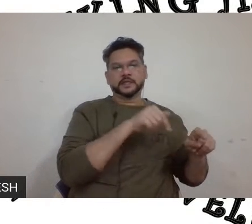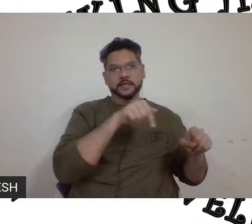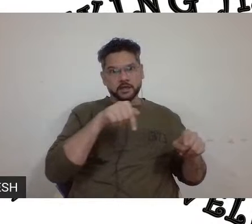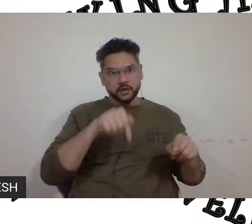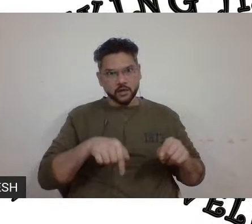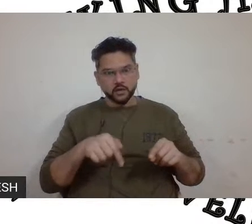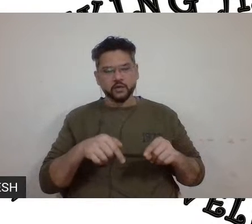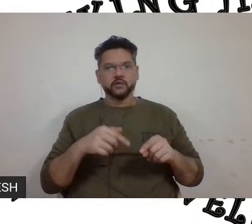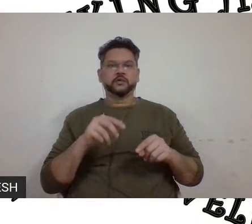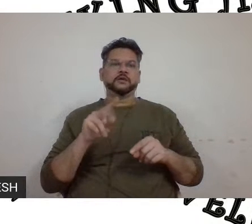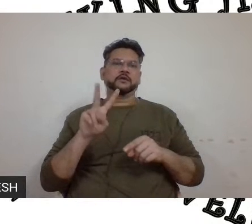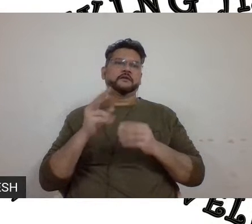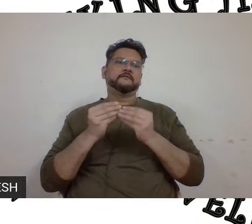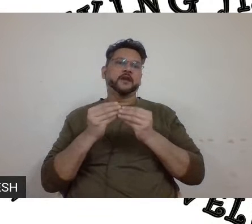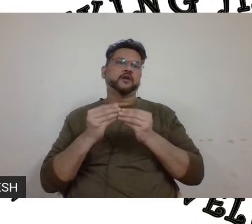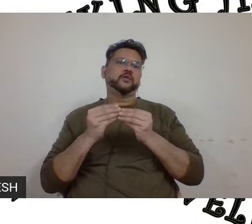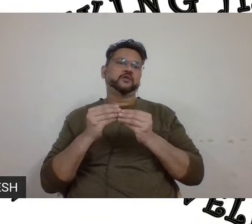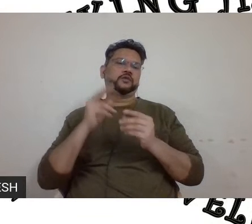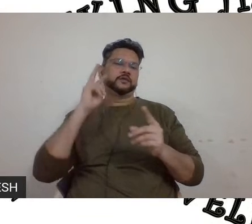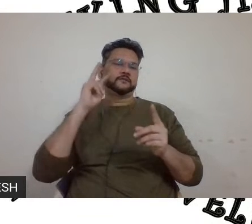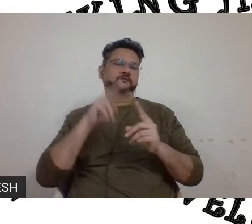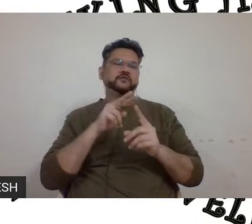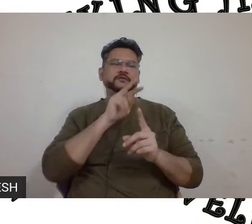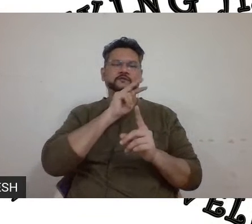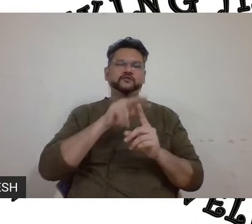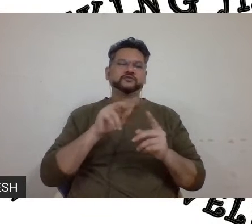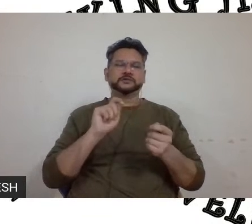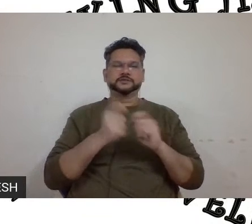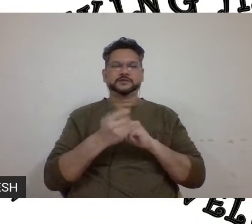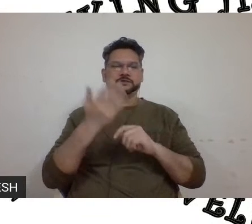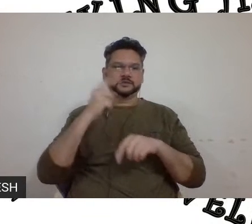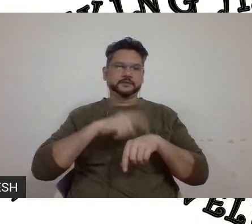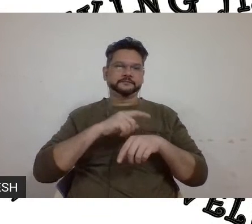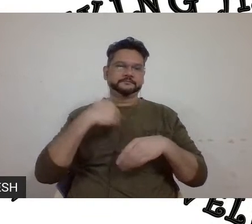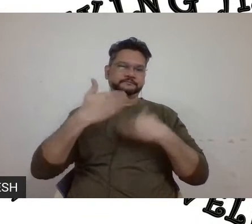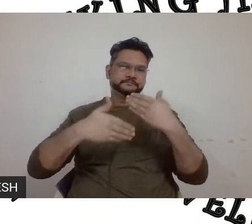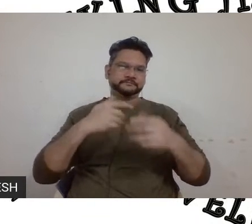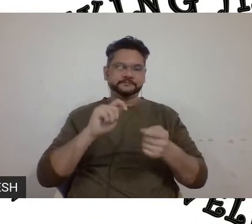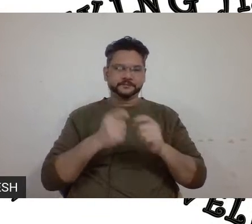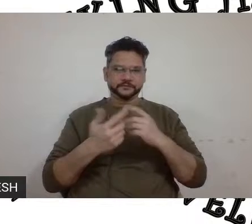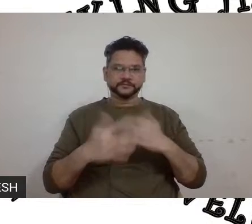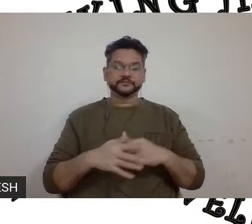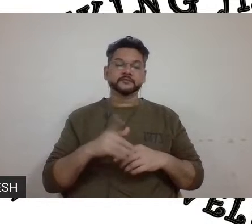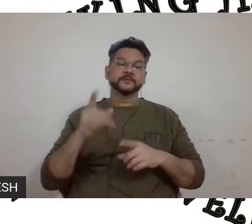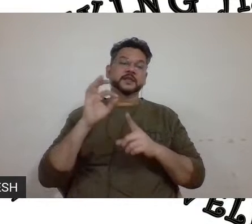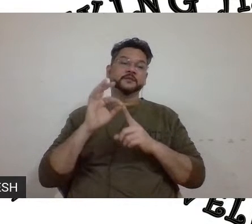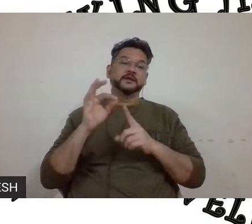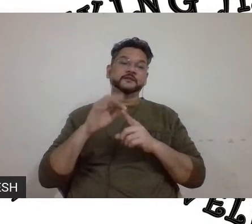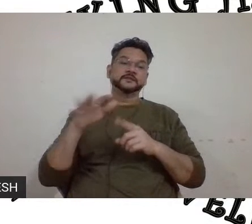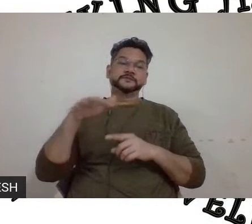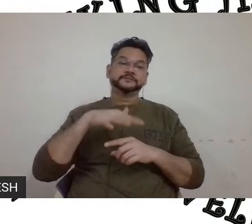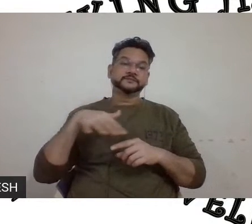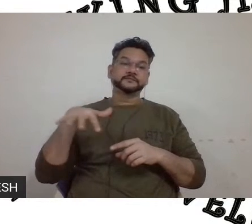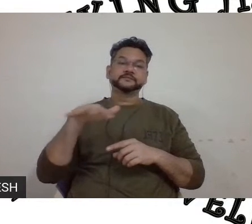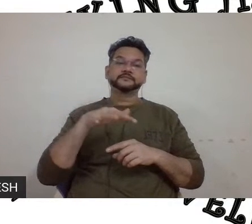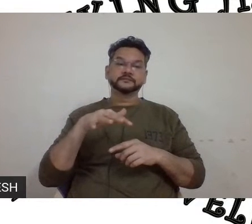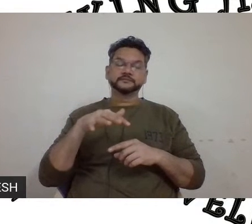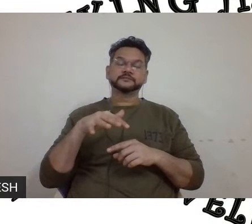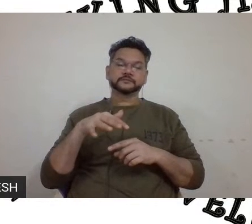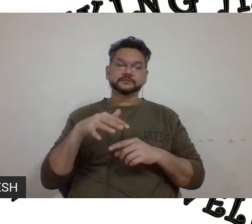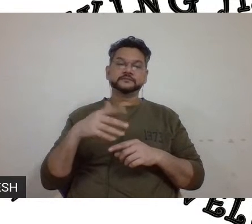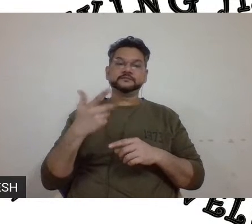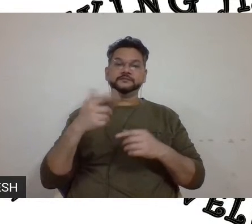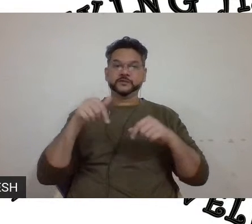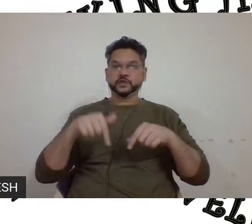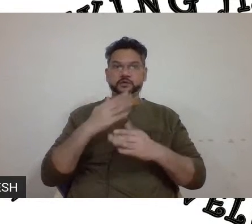I see that most of the private sector organizations have slowly started seeing disability as a material contributor